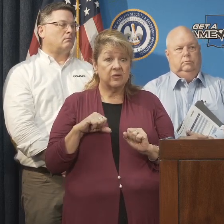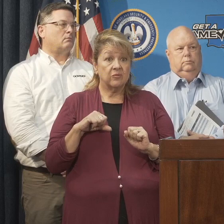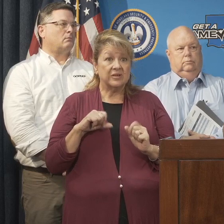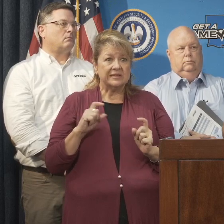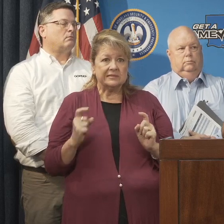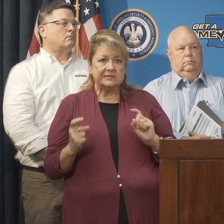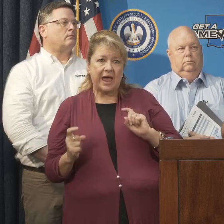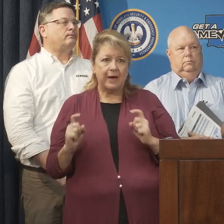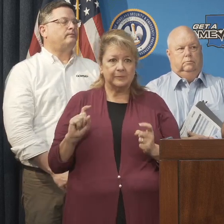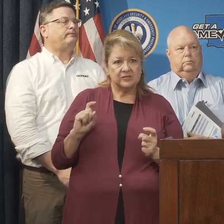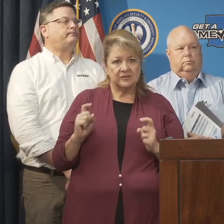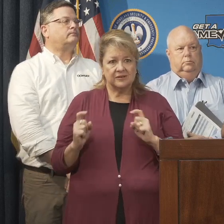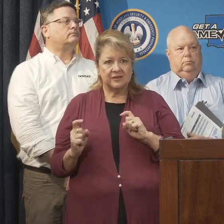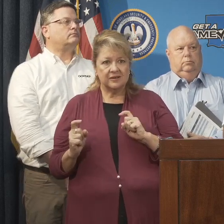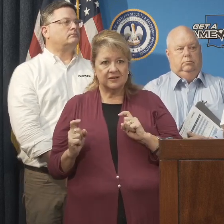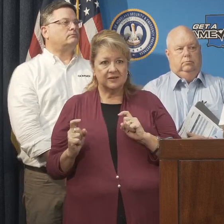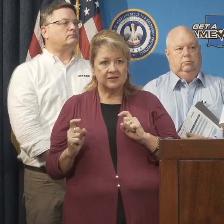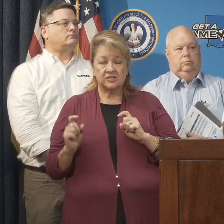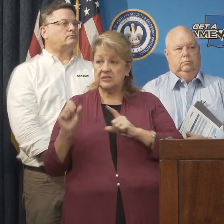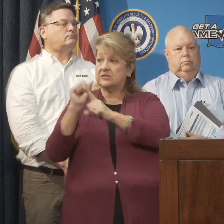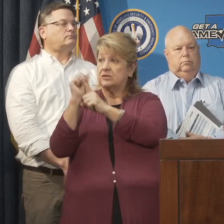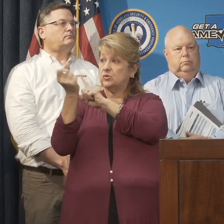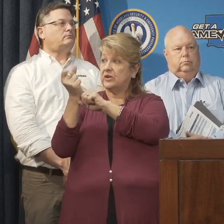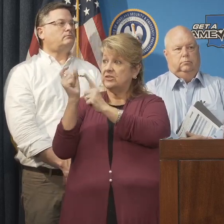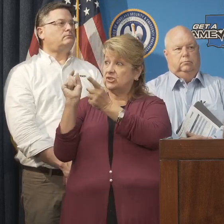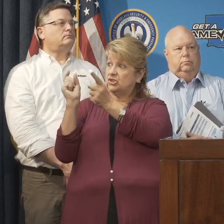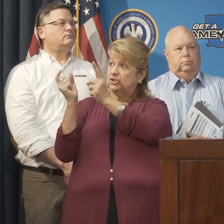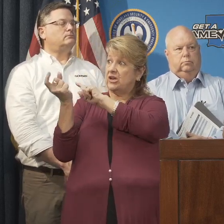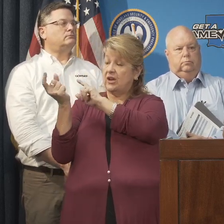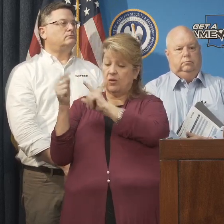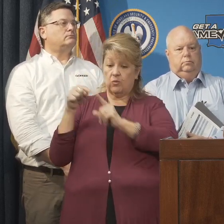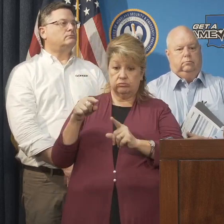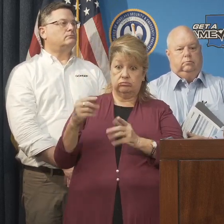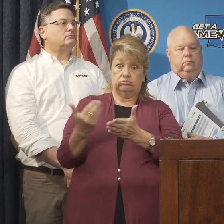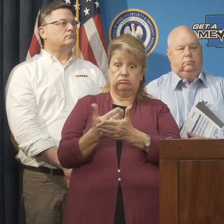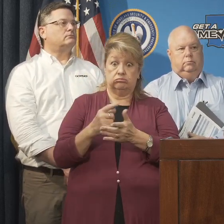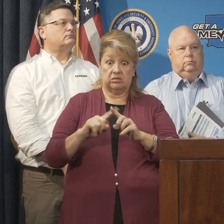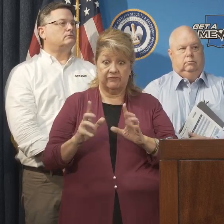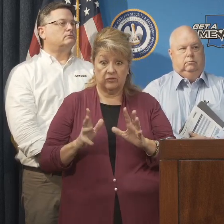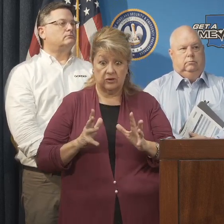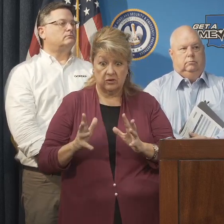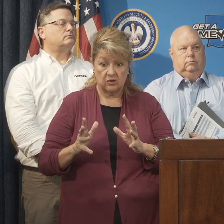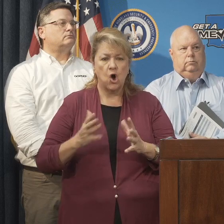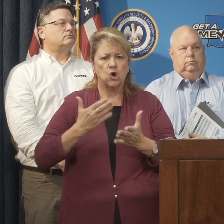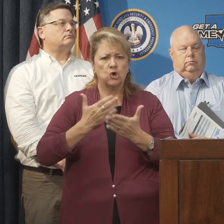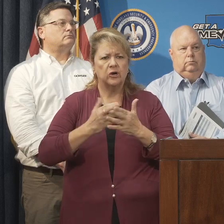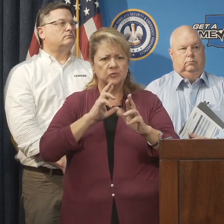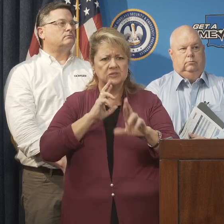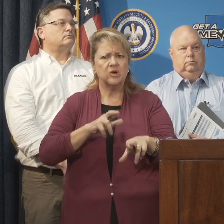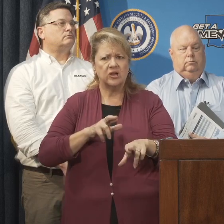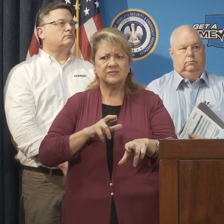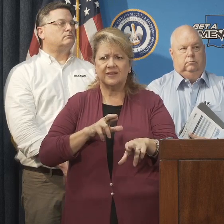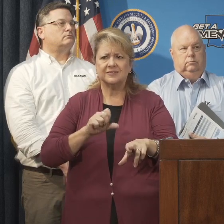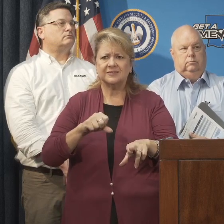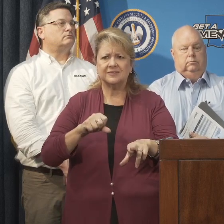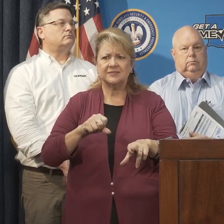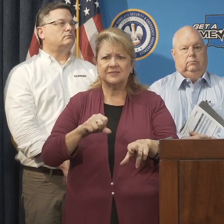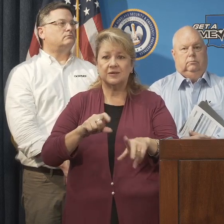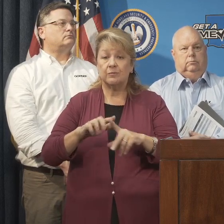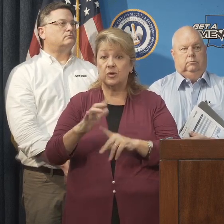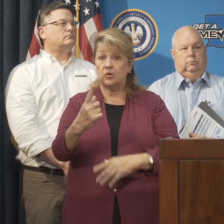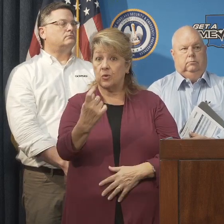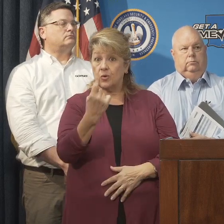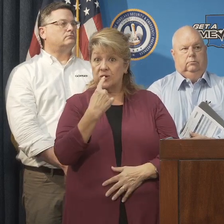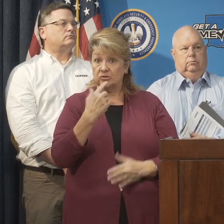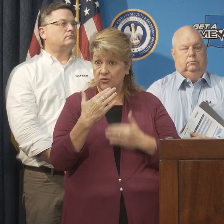adapt and to, I think, effect a good response here. But to answer your question,